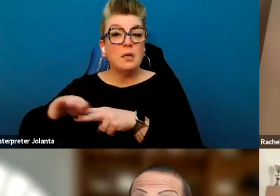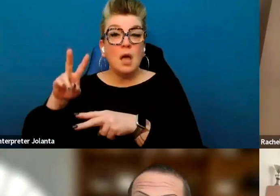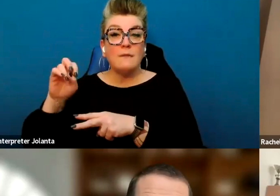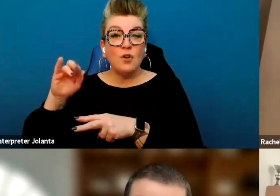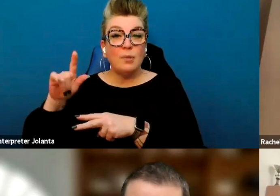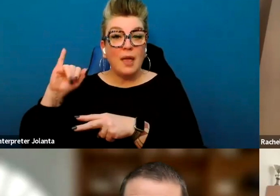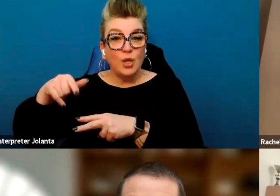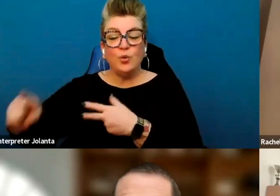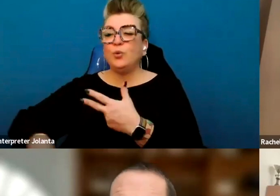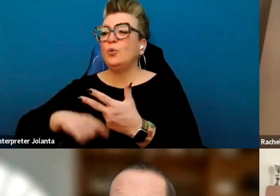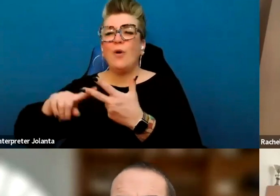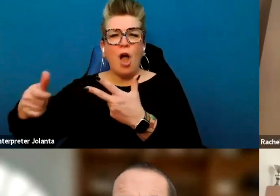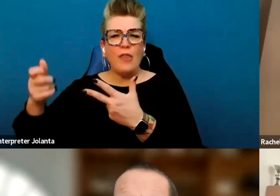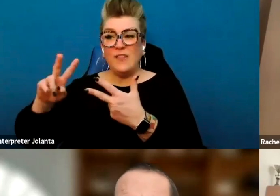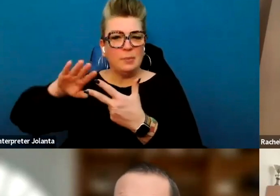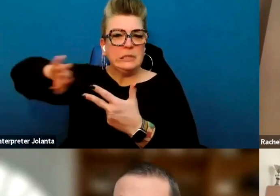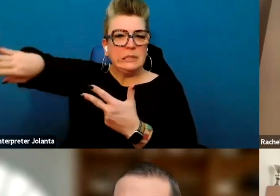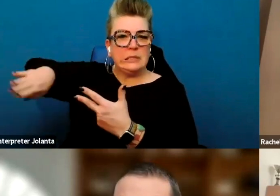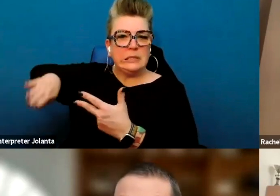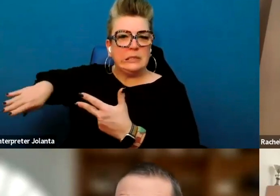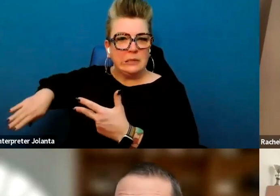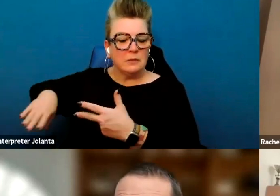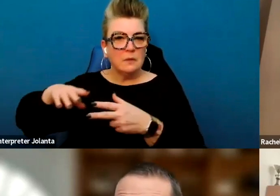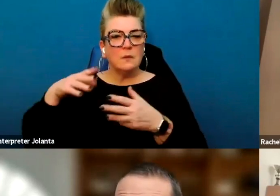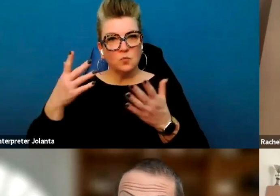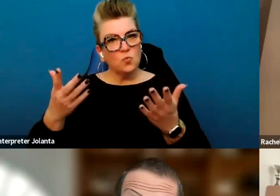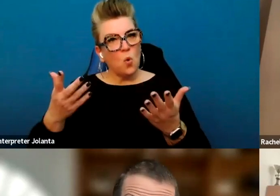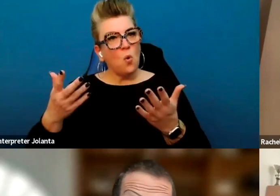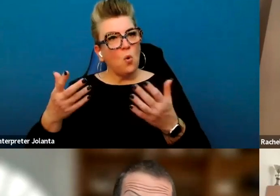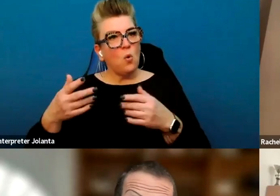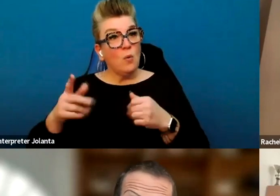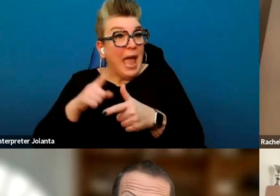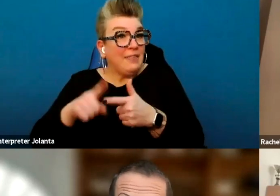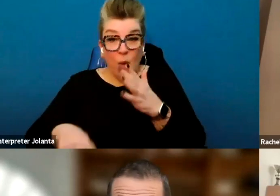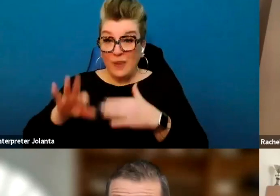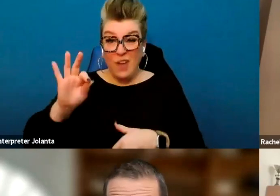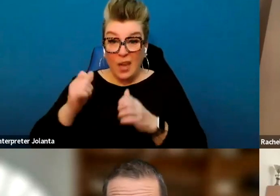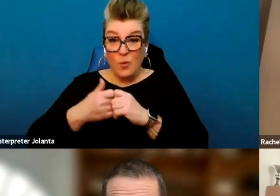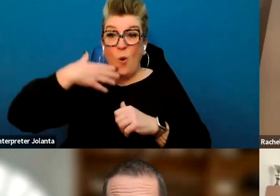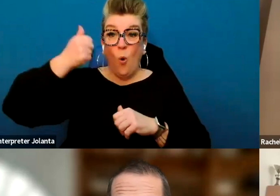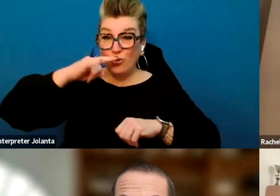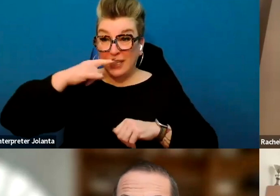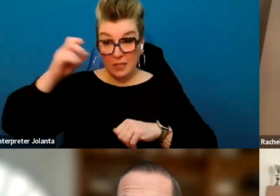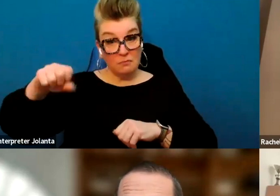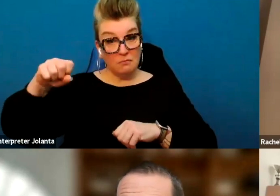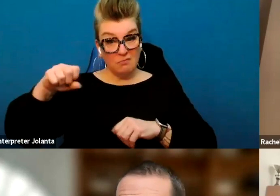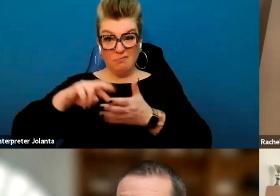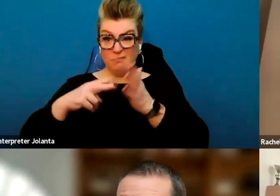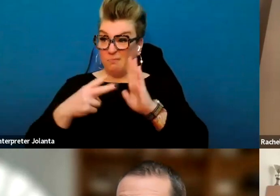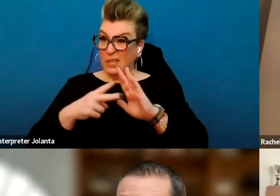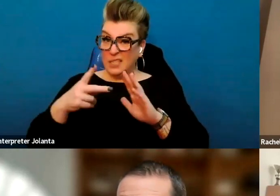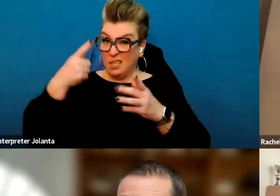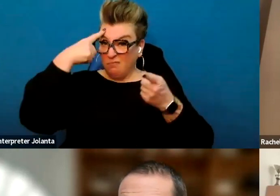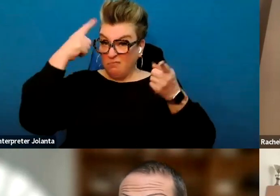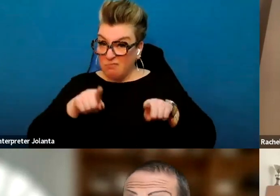and like other variables. Um, and then we find that just in the older kids. So it's actually consistent with the shared